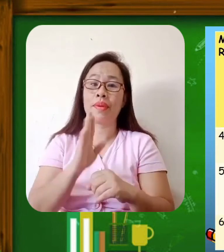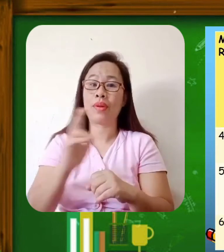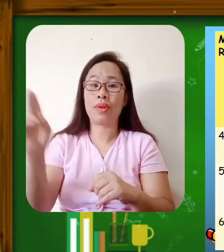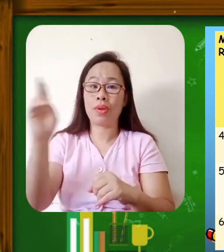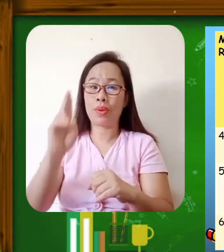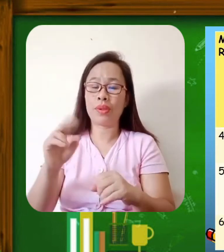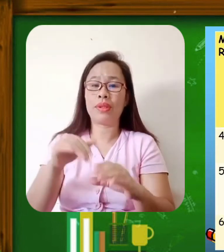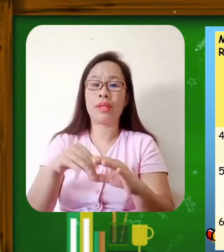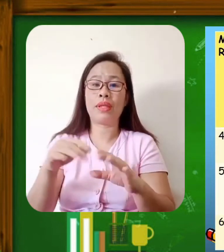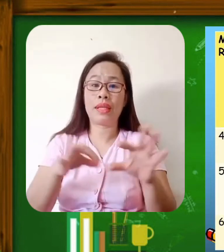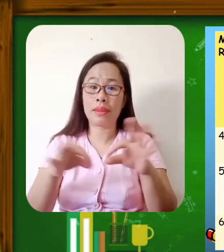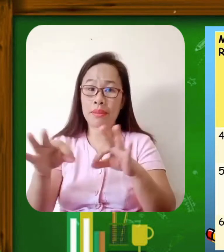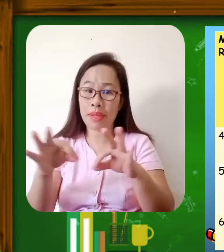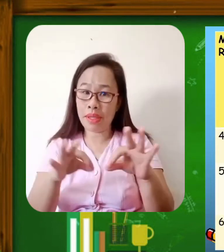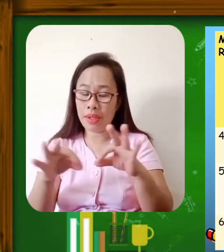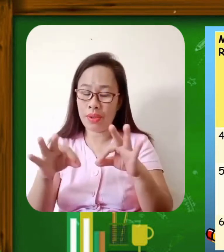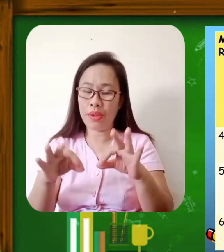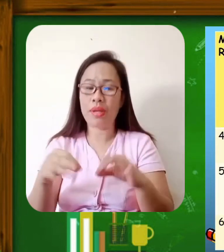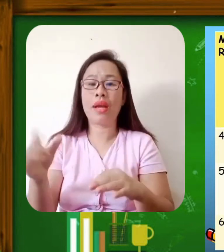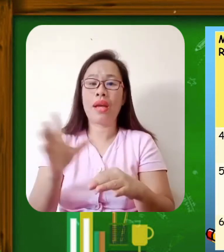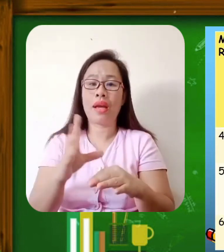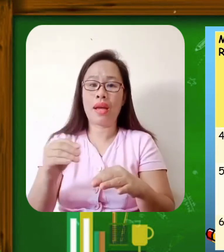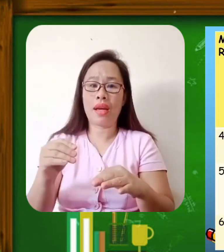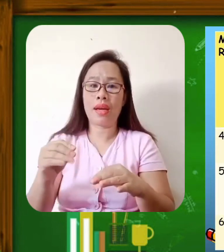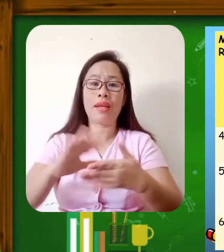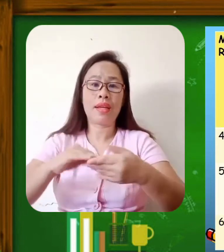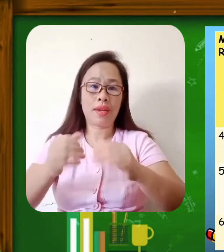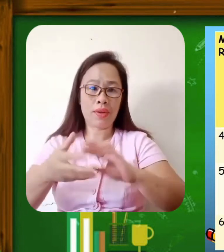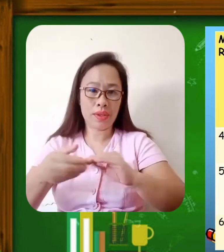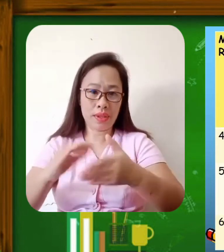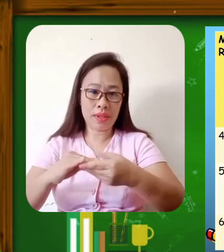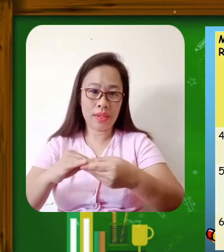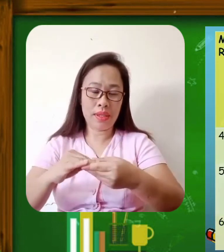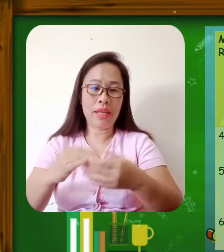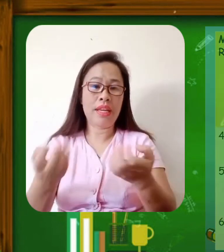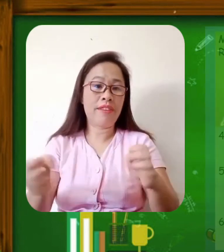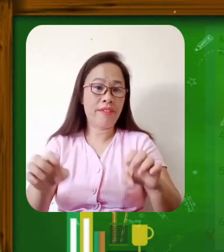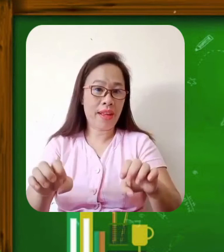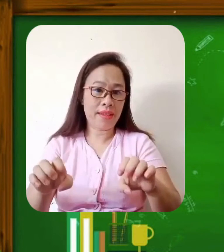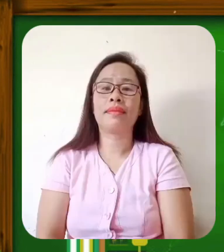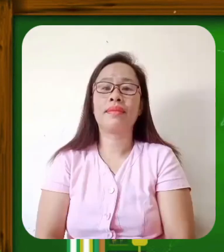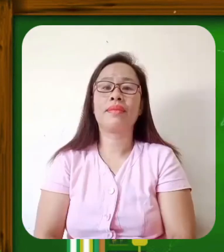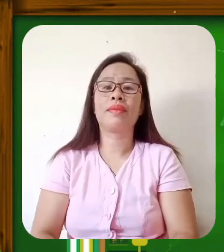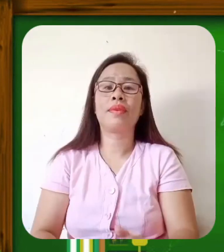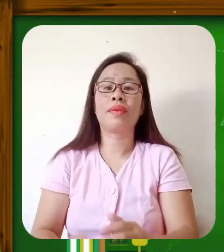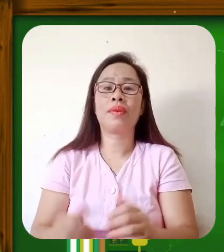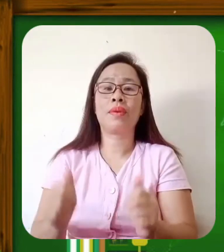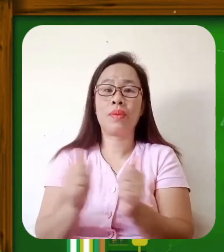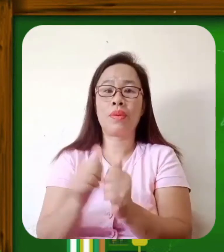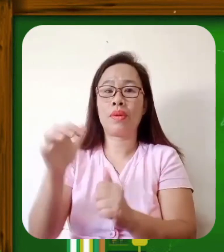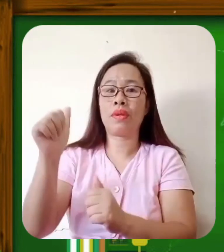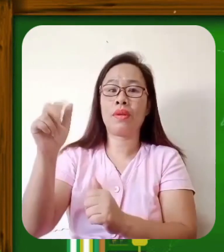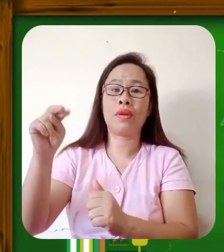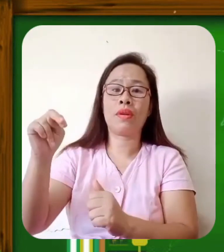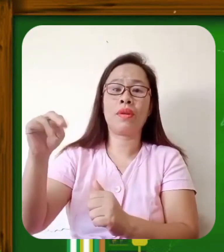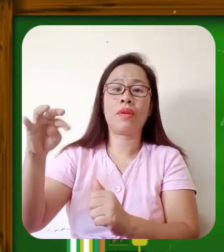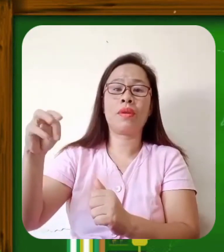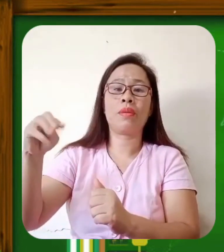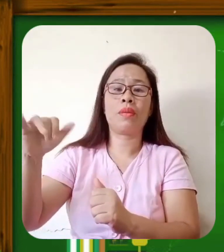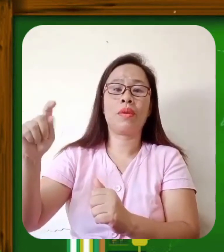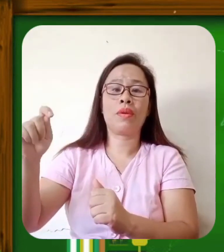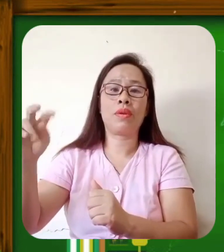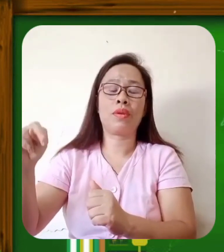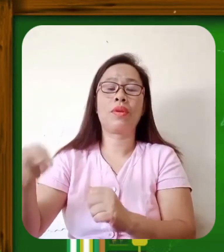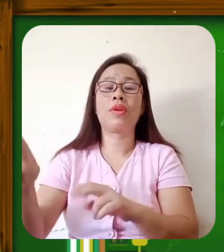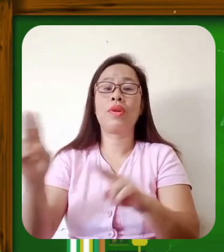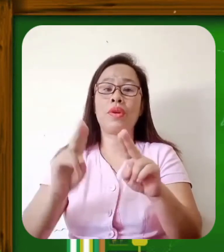used in making explanation and narrating events. Animation can only be used in